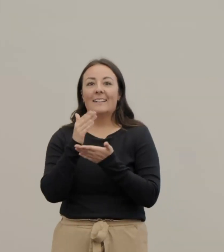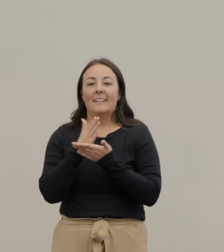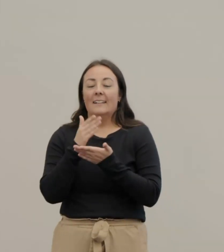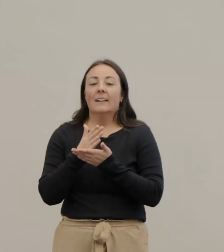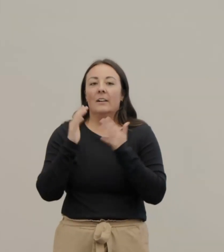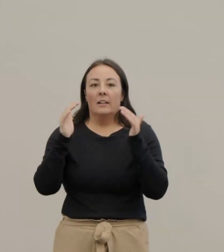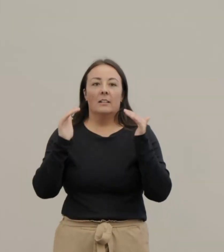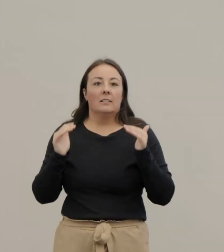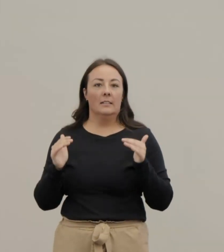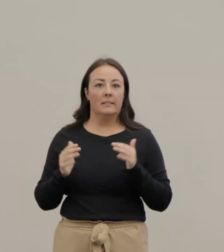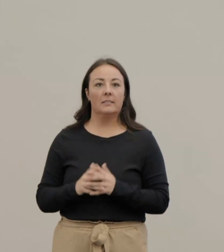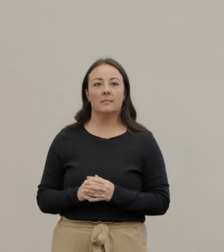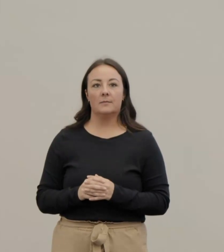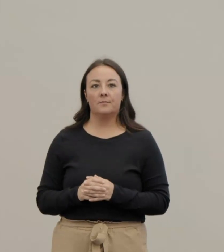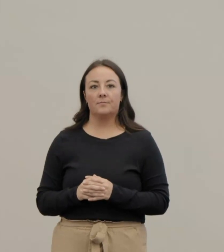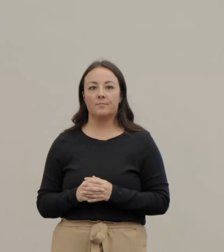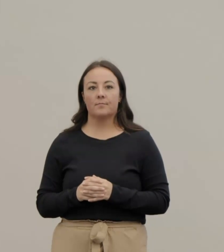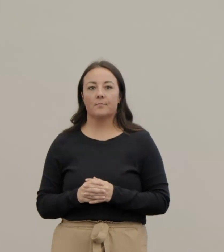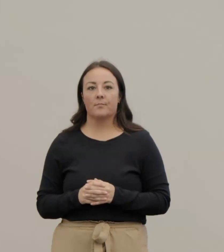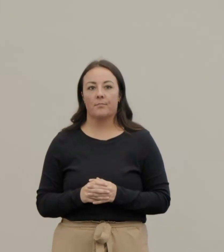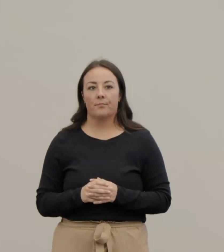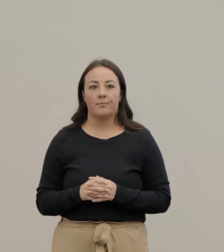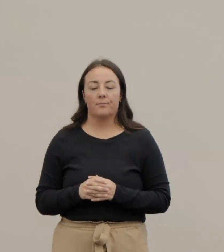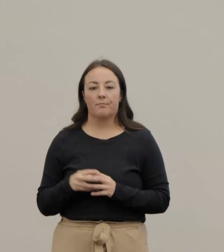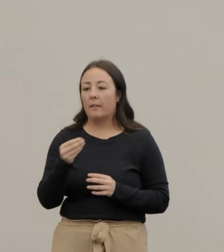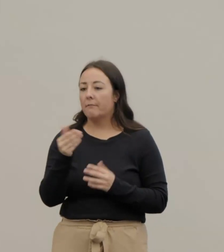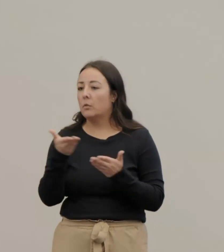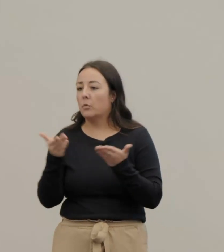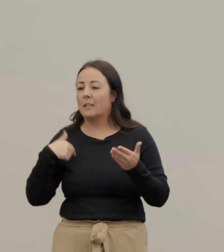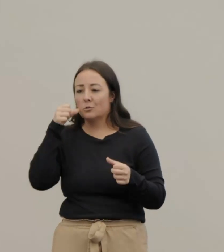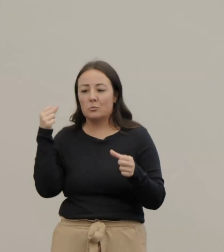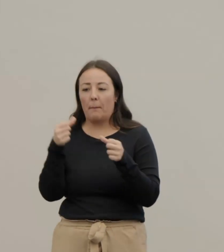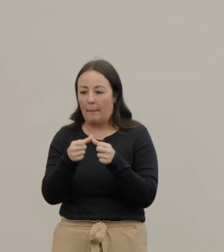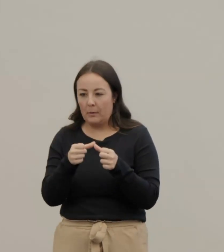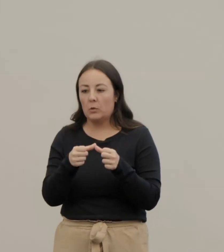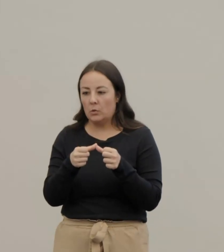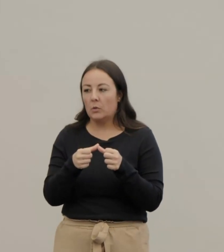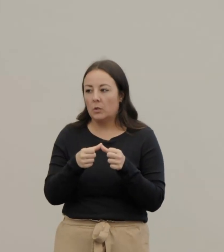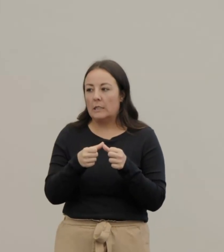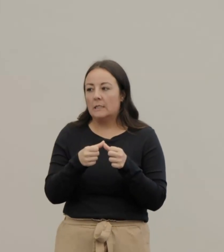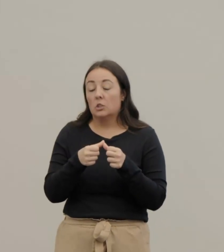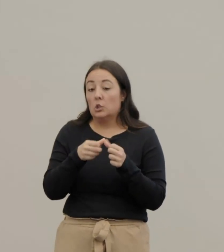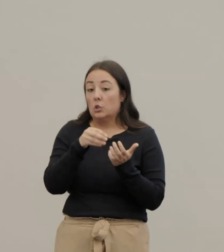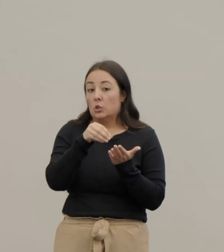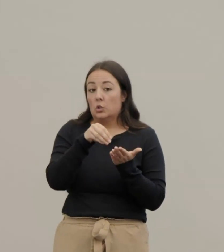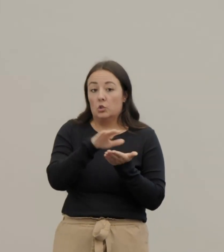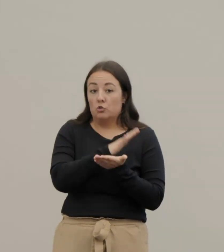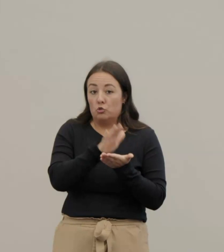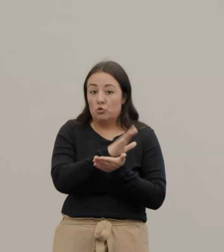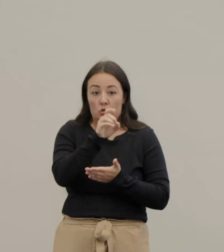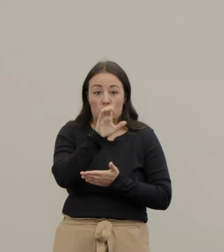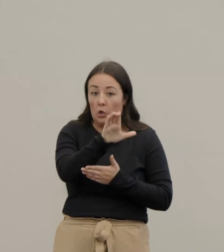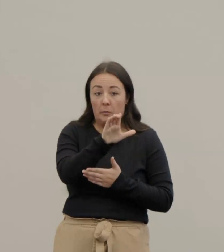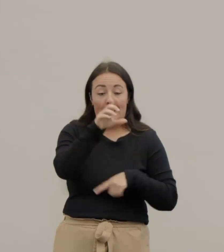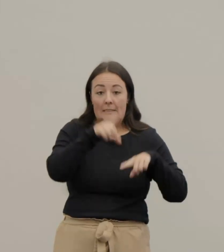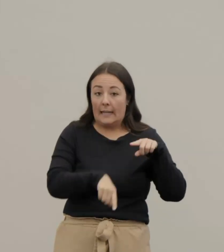So a couple caveats here to remember, and these have been discussed already, but documents cannot be considered